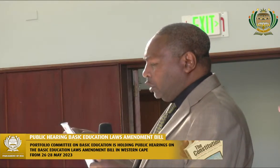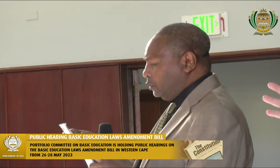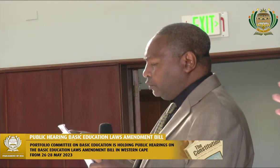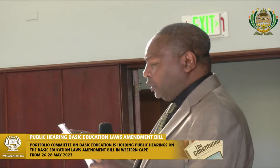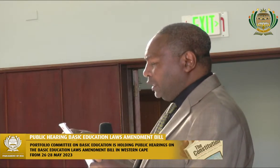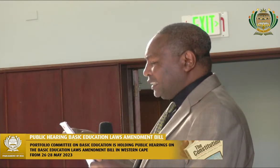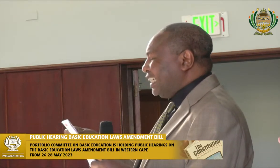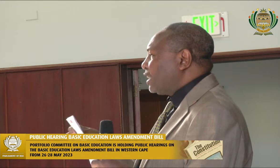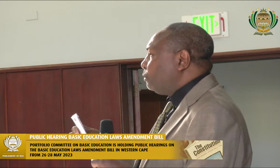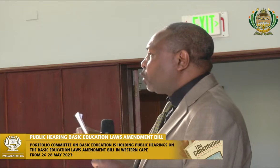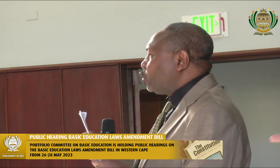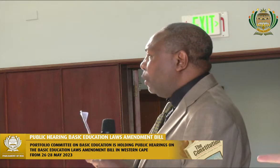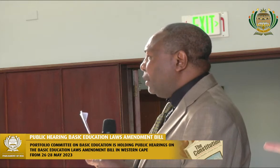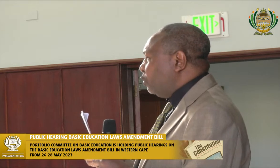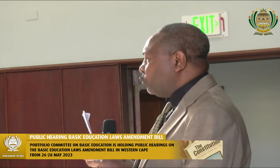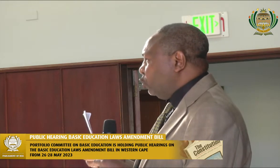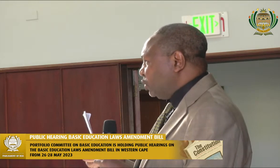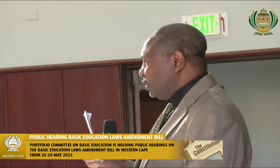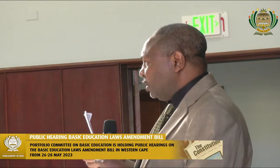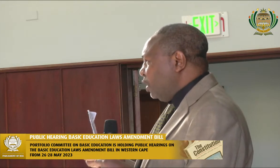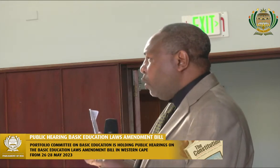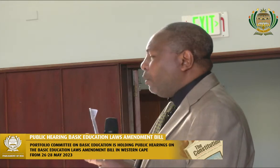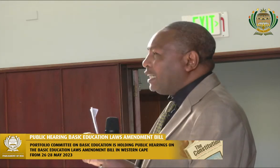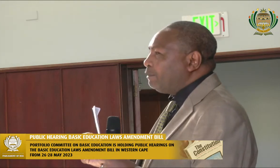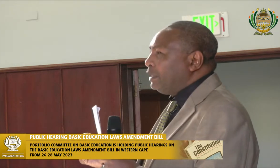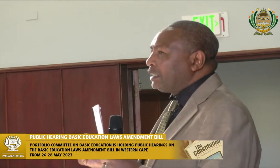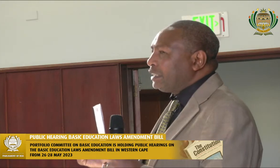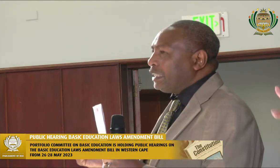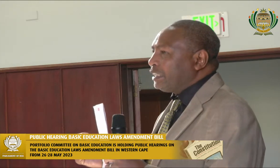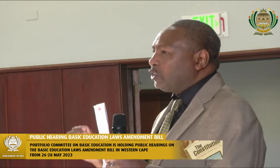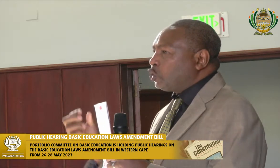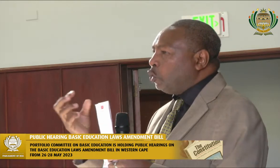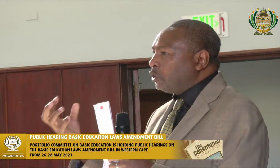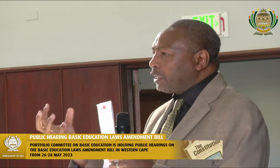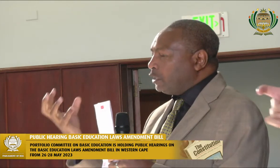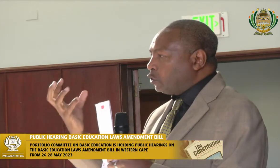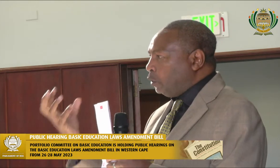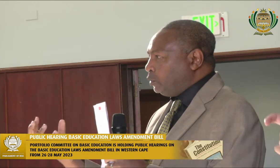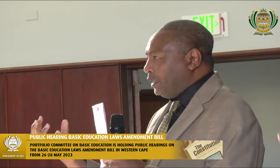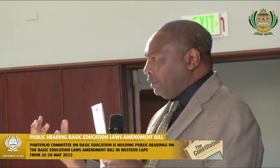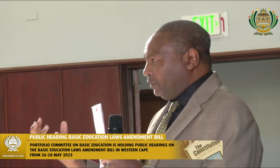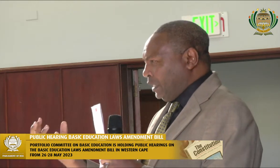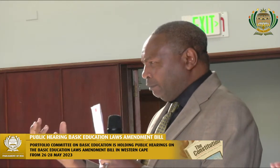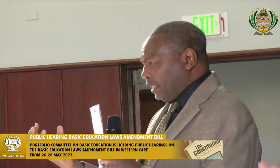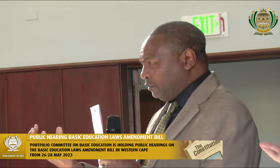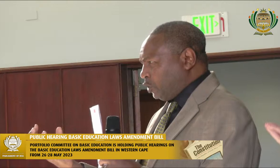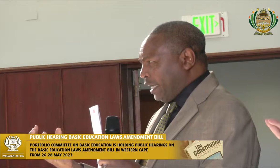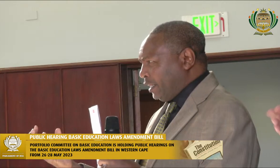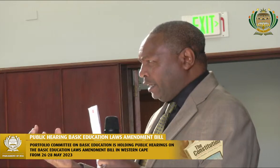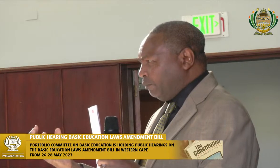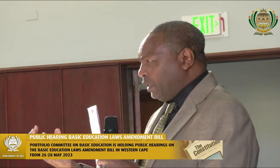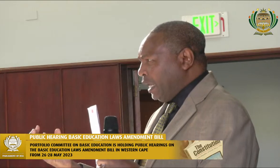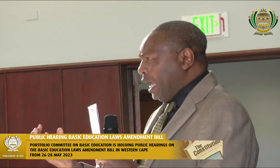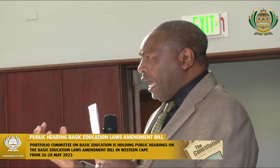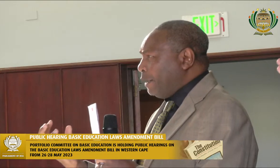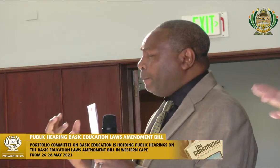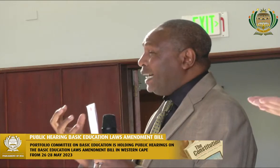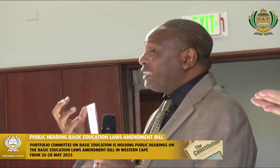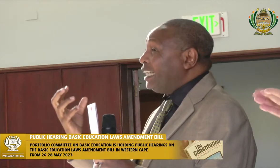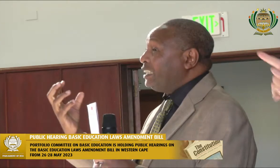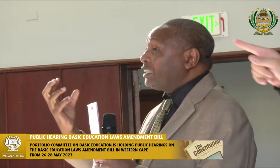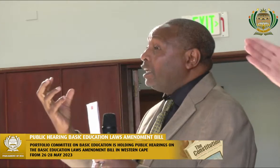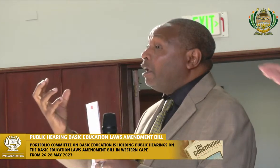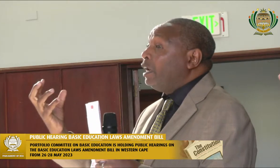you call central procurement of goods. What it means is that schools can group themselves together